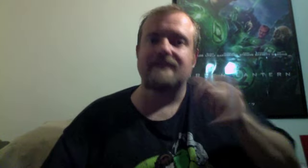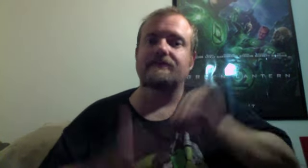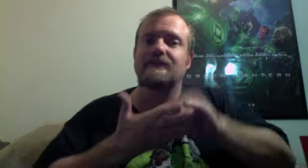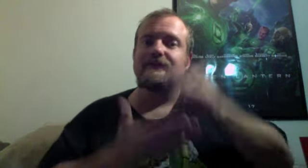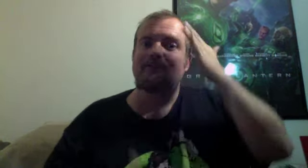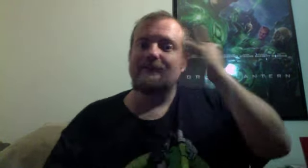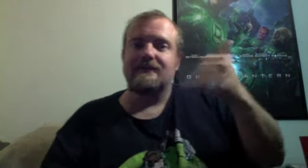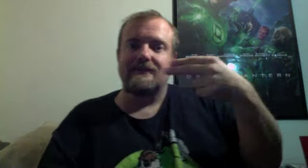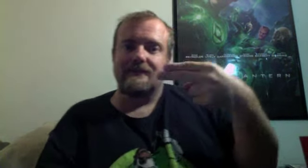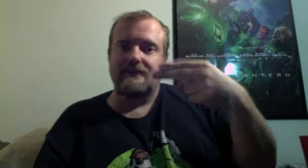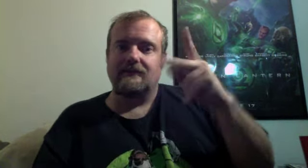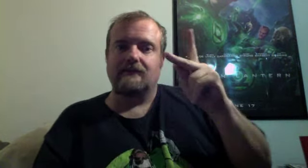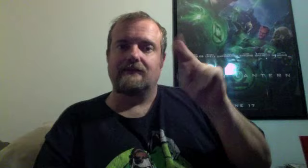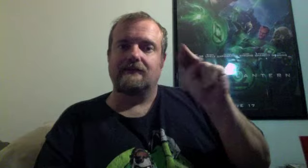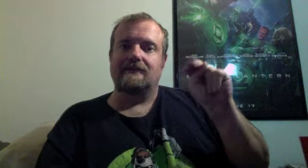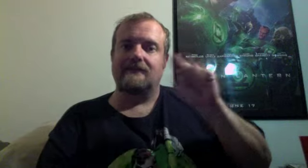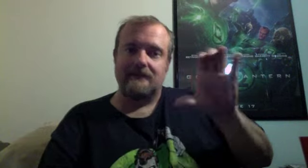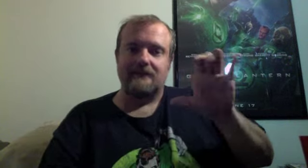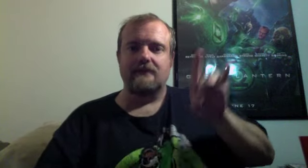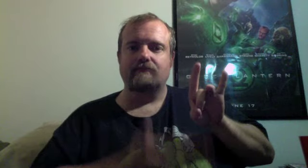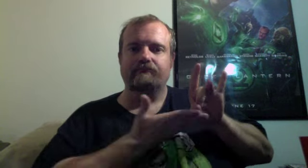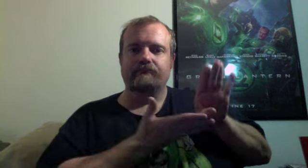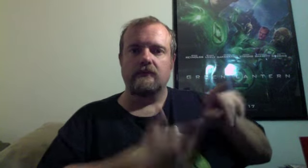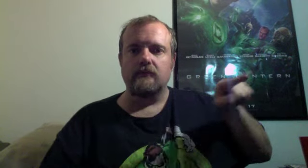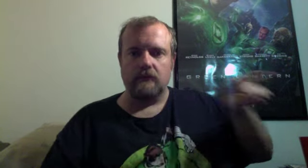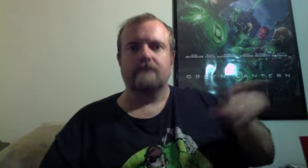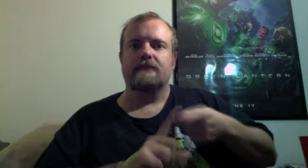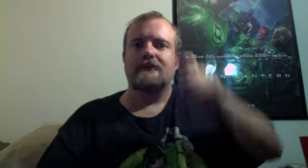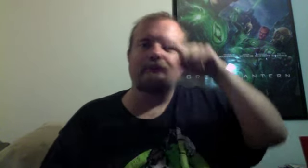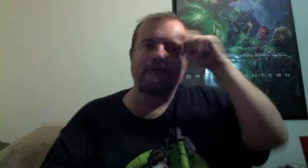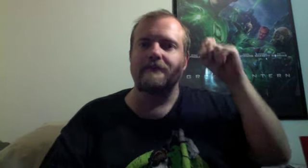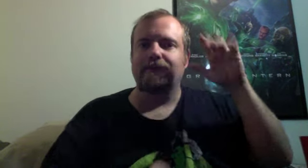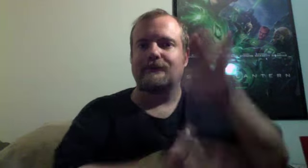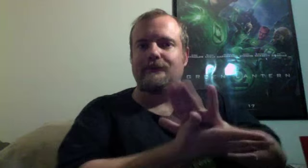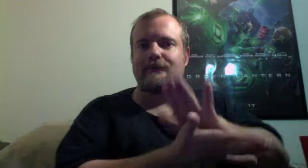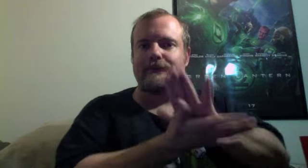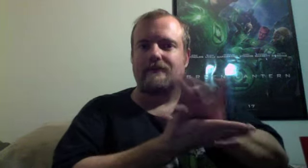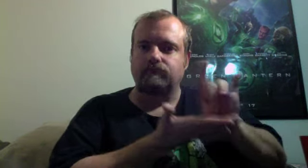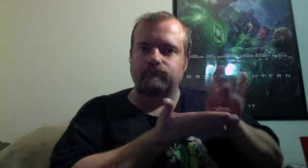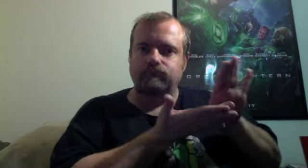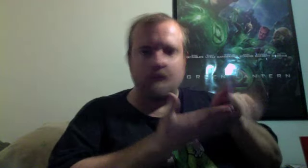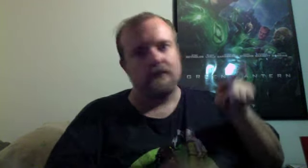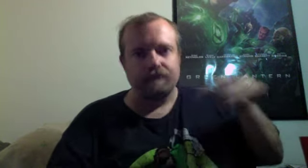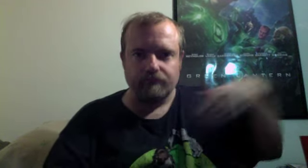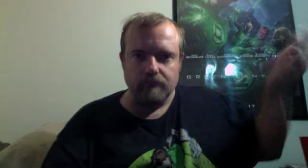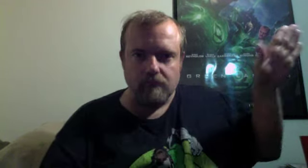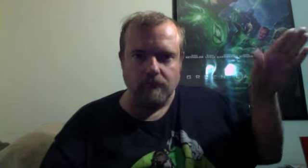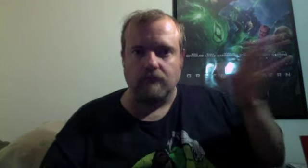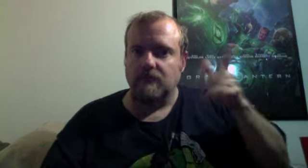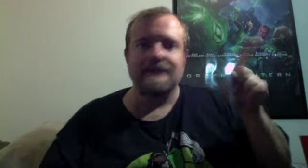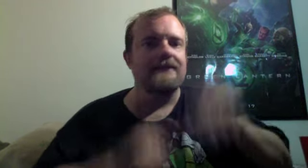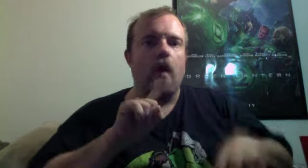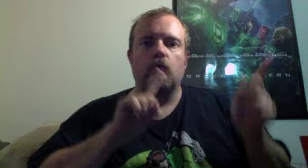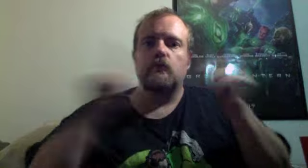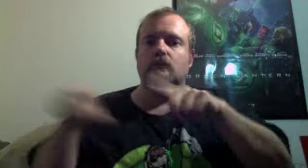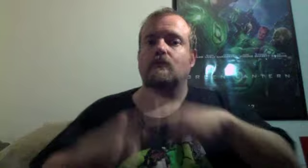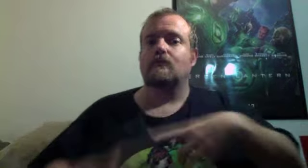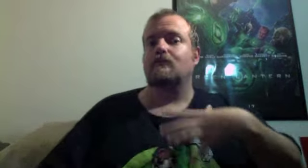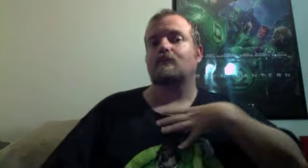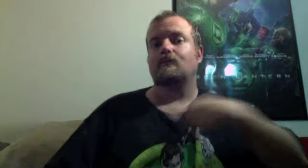instant support. We placed Furniture Fix under this old couch and tested it with these sumo wrestlers. Even with 1,000